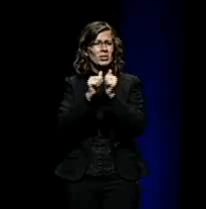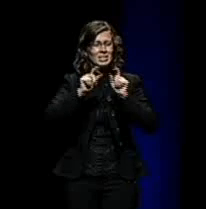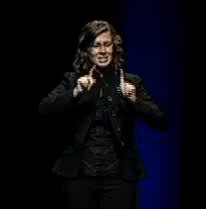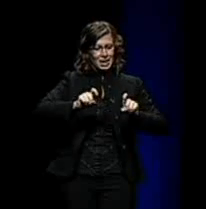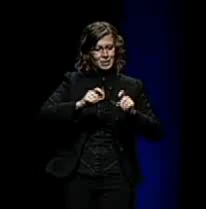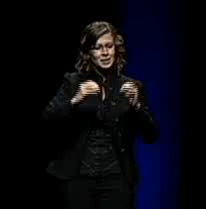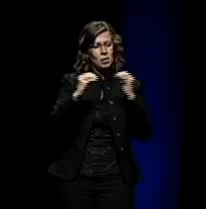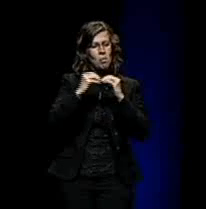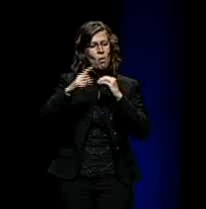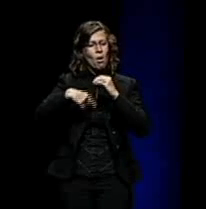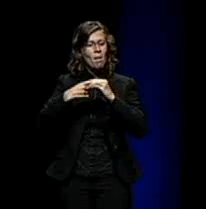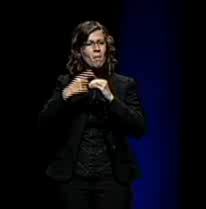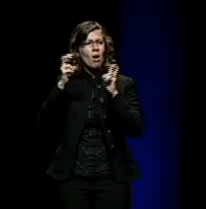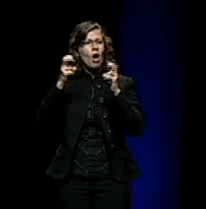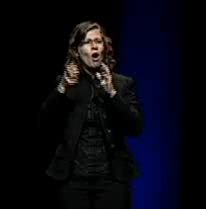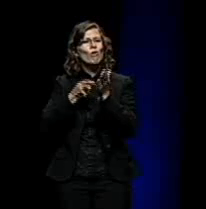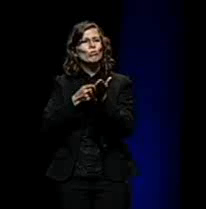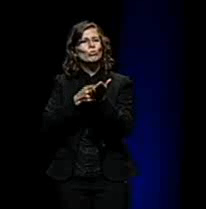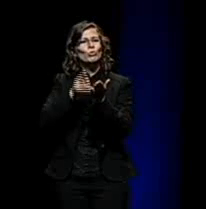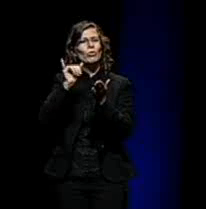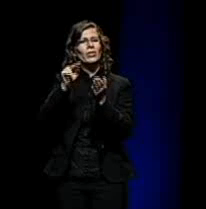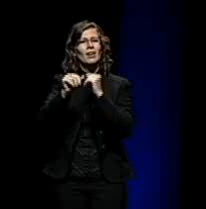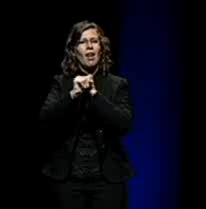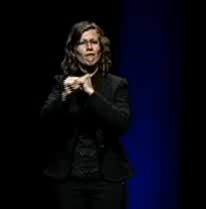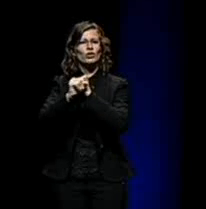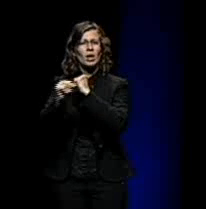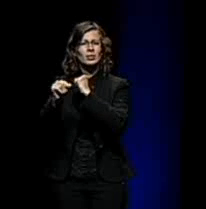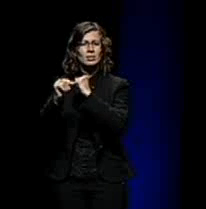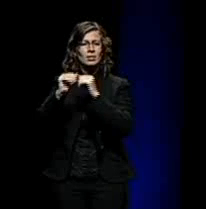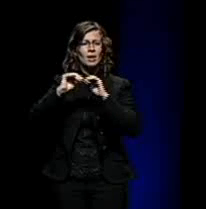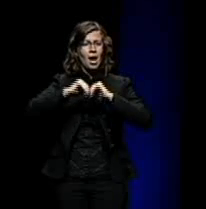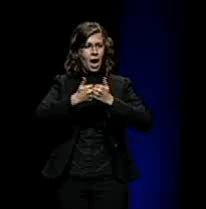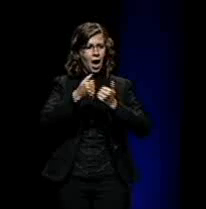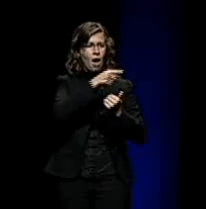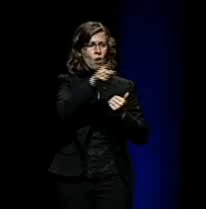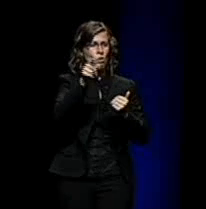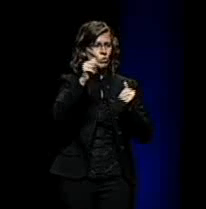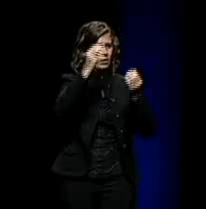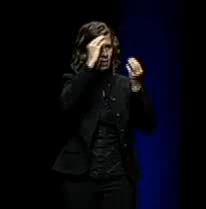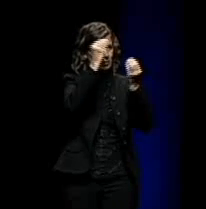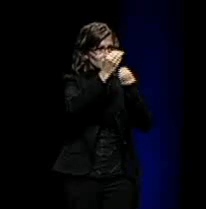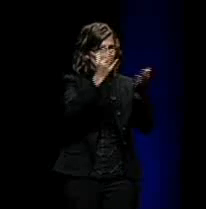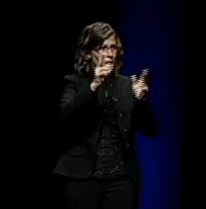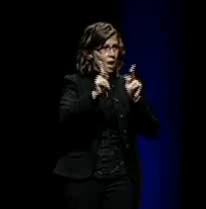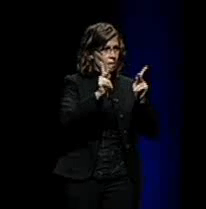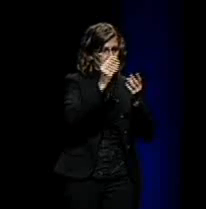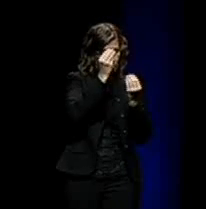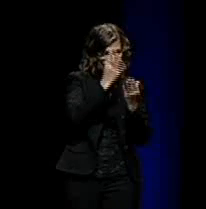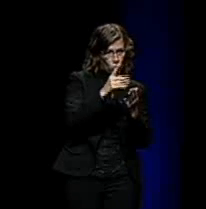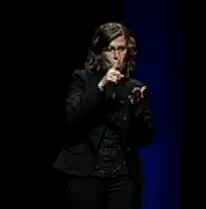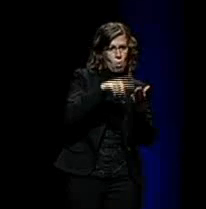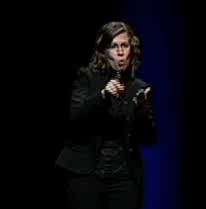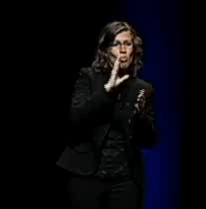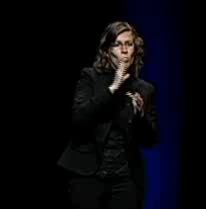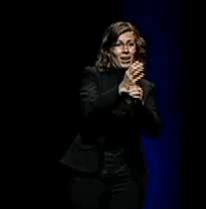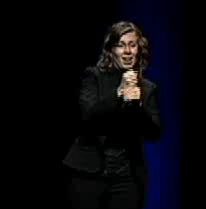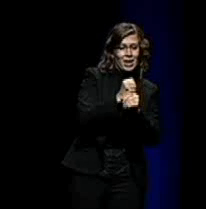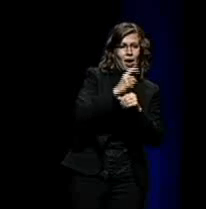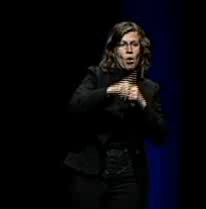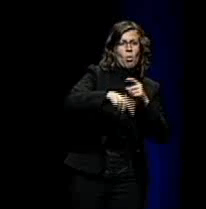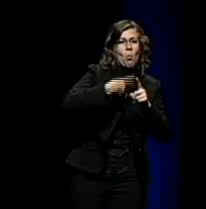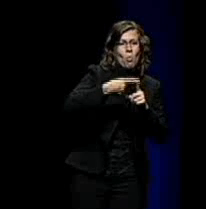advertising kind of issue, and how you can communicate to people what they're really getting when they hire this